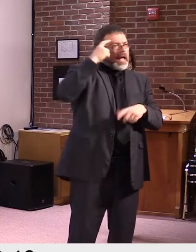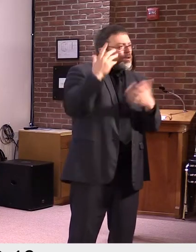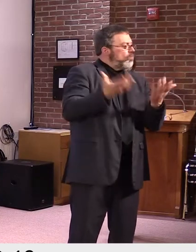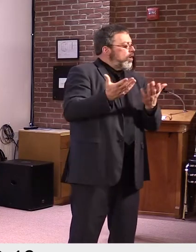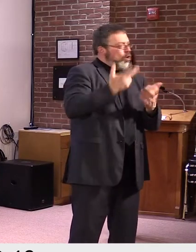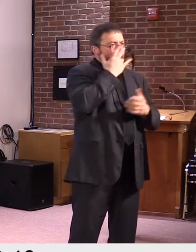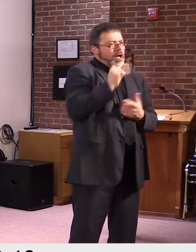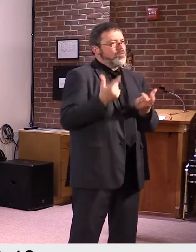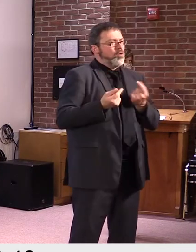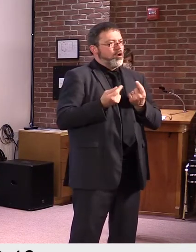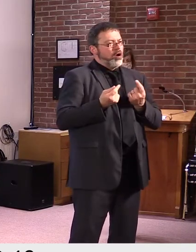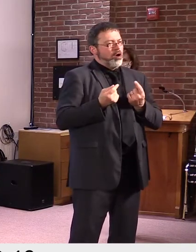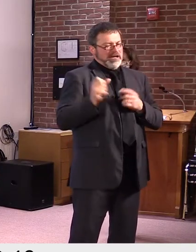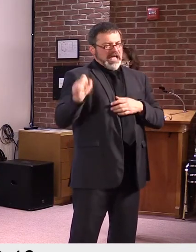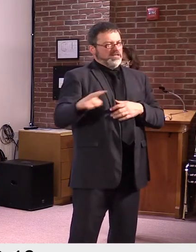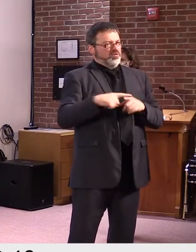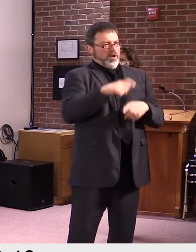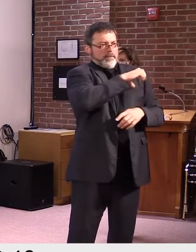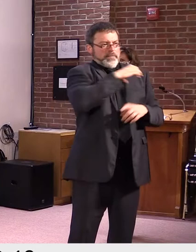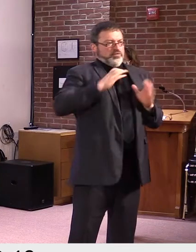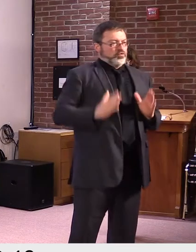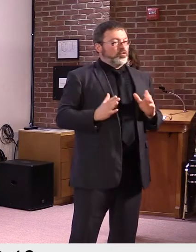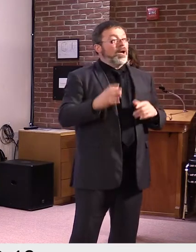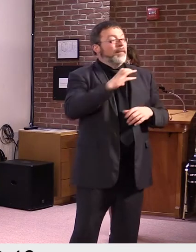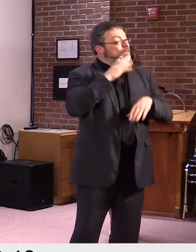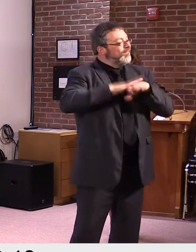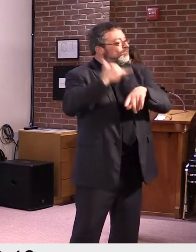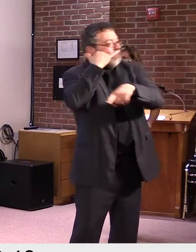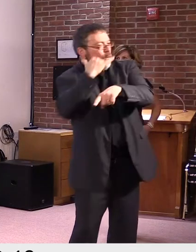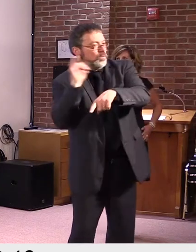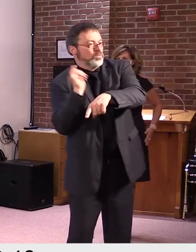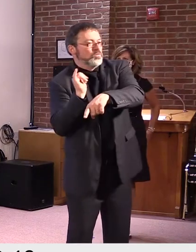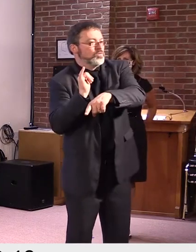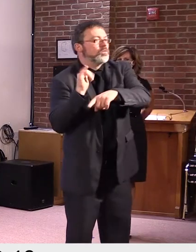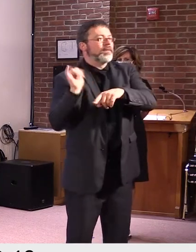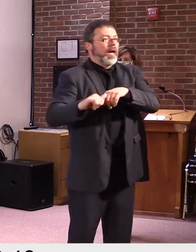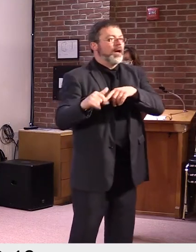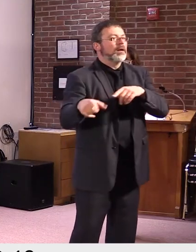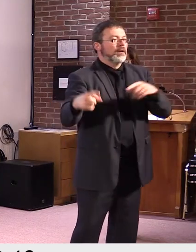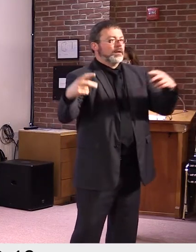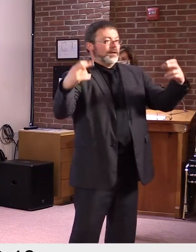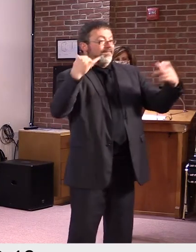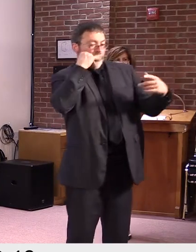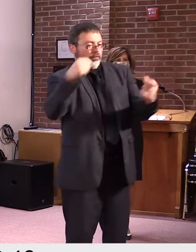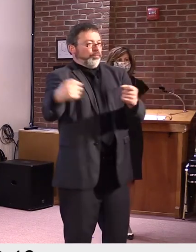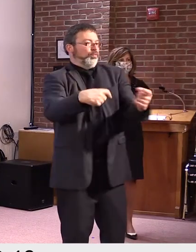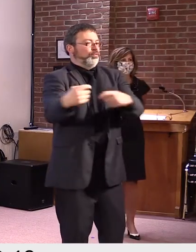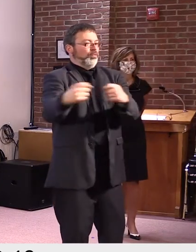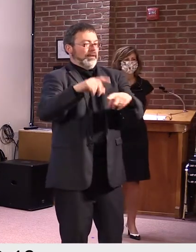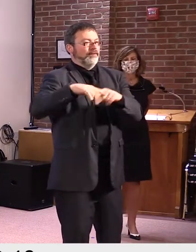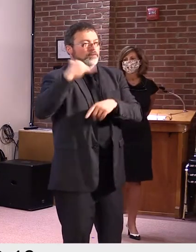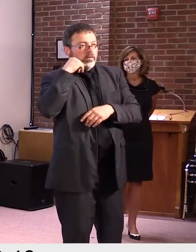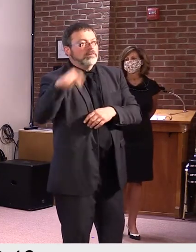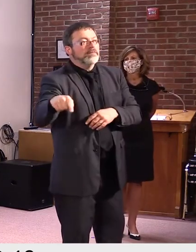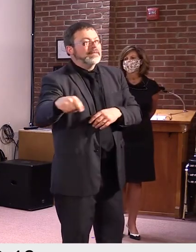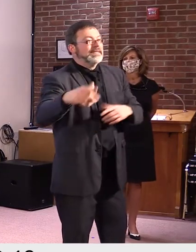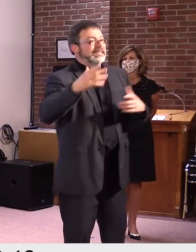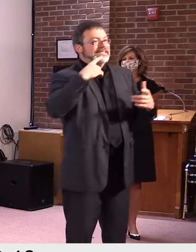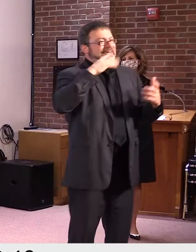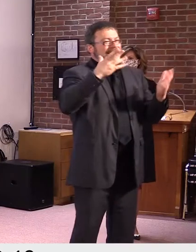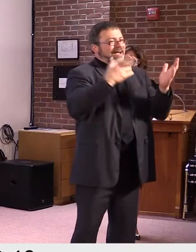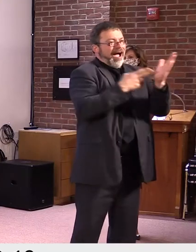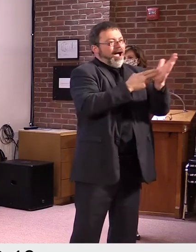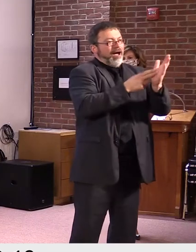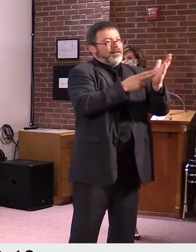but most often it really is about investing in the areas that are going to have the most impact. Positive impact on our